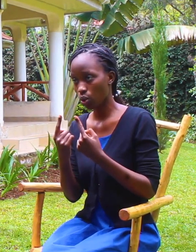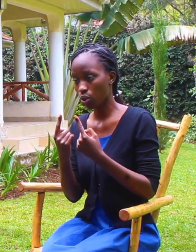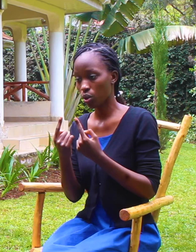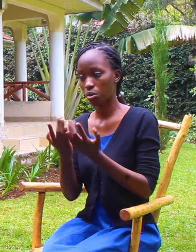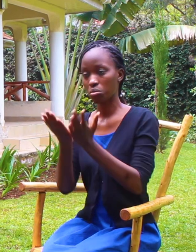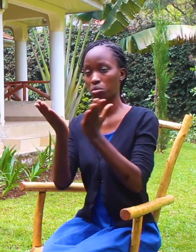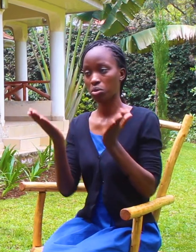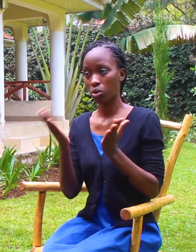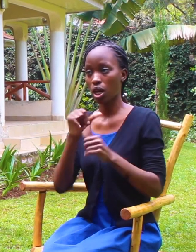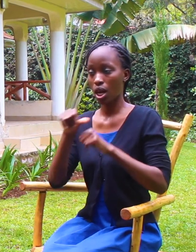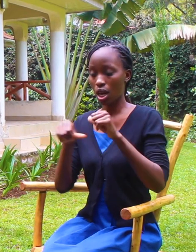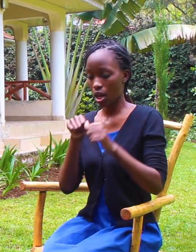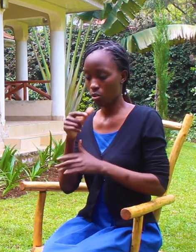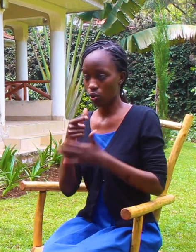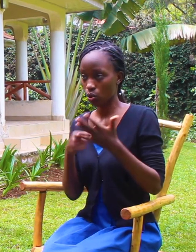about my daughter,